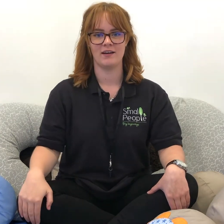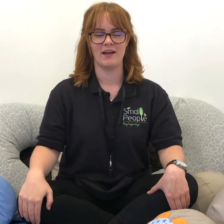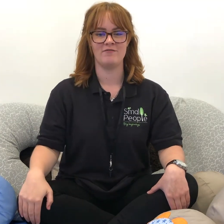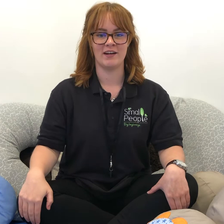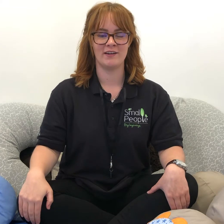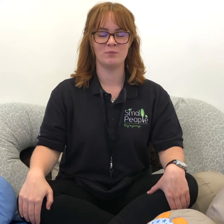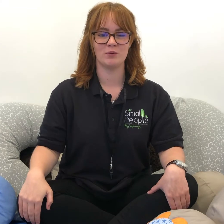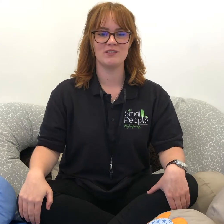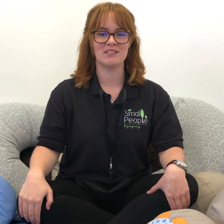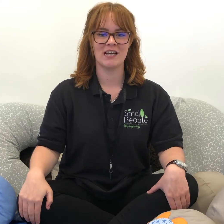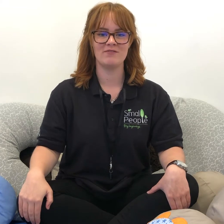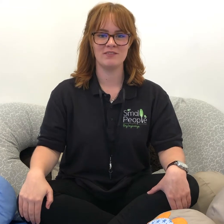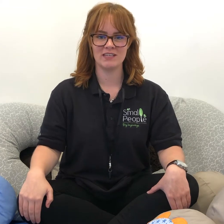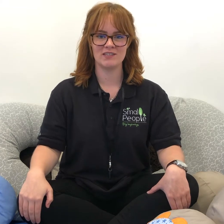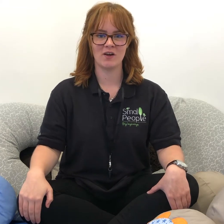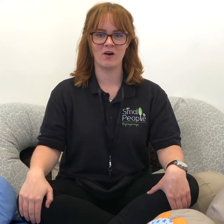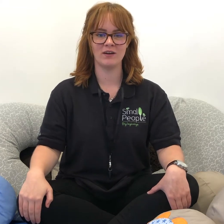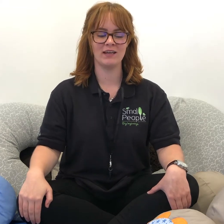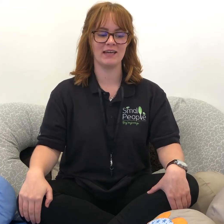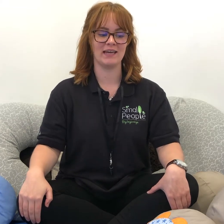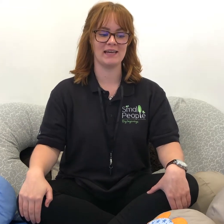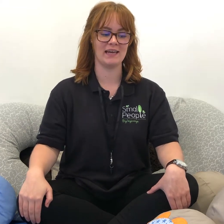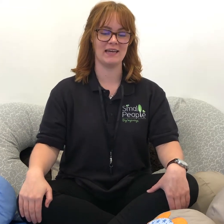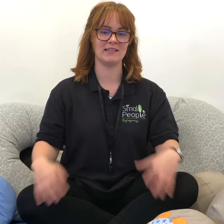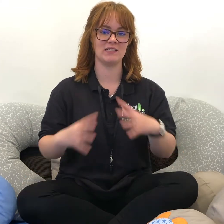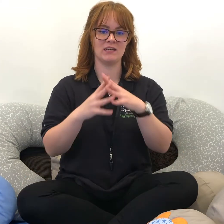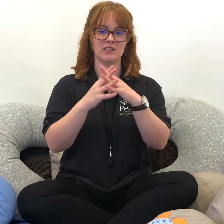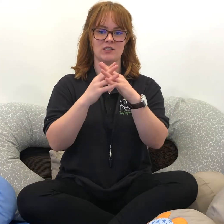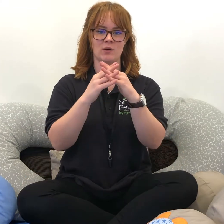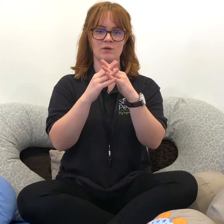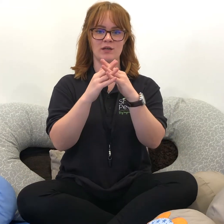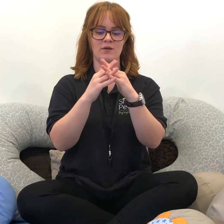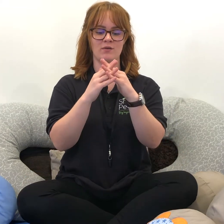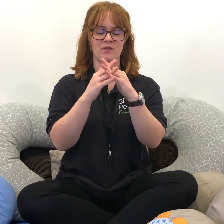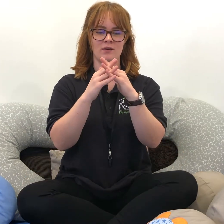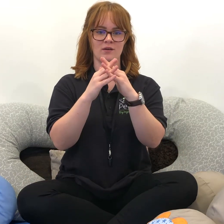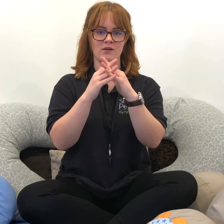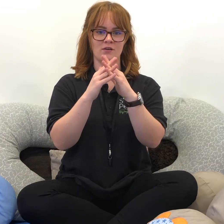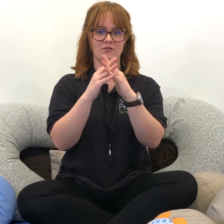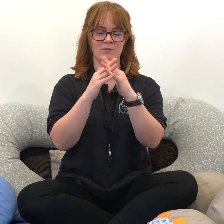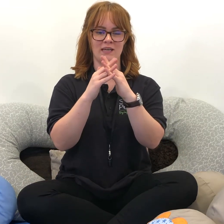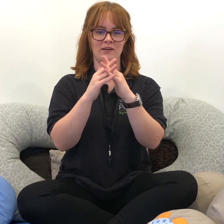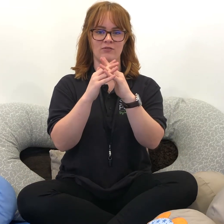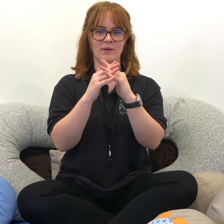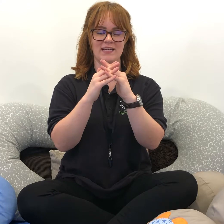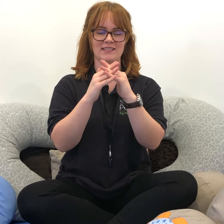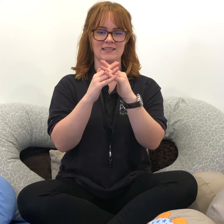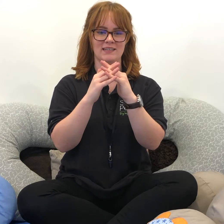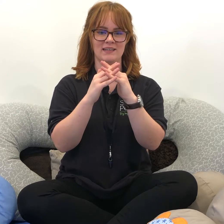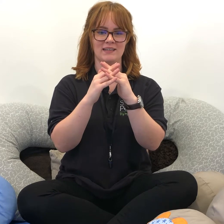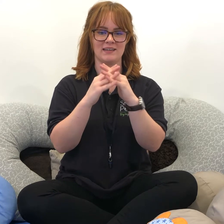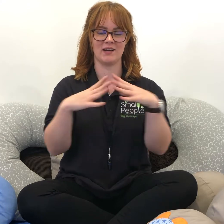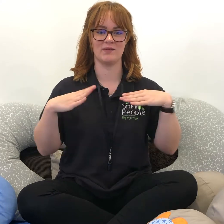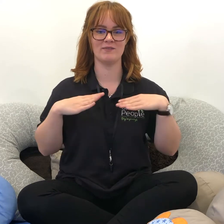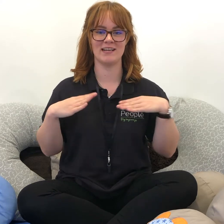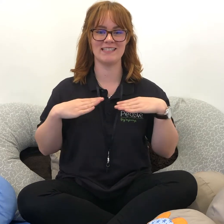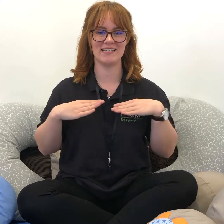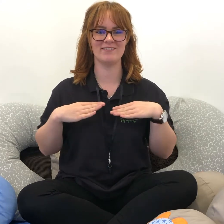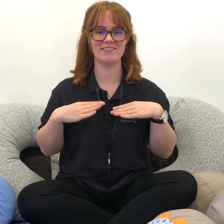A very important sign for this song is W from the alphabet. Are we ready to give it a